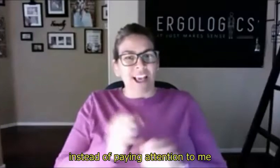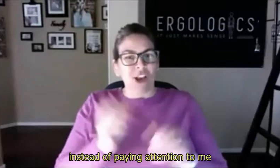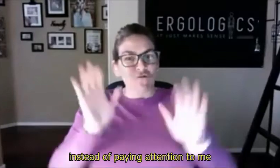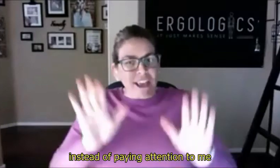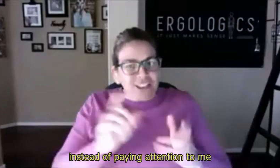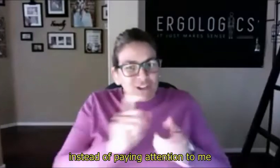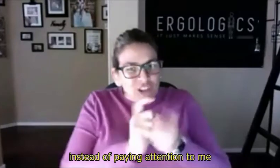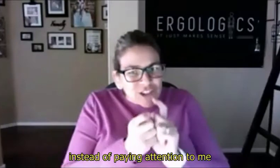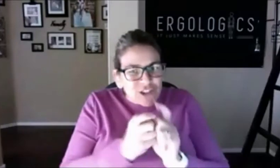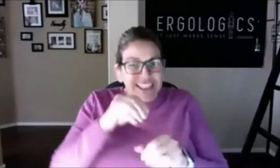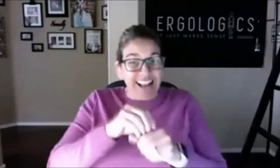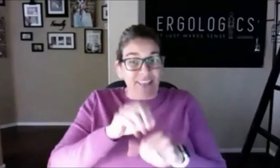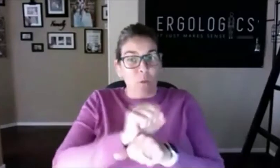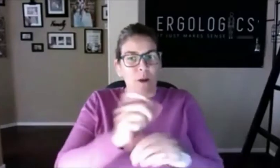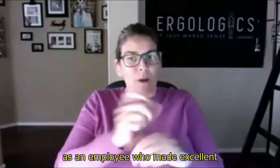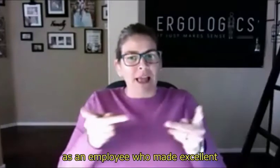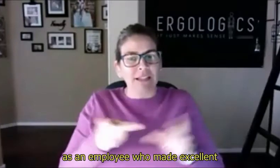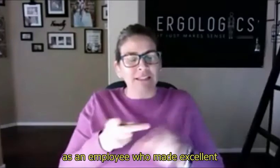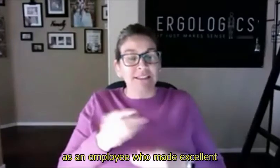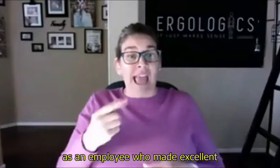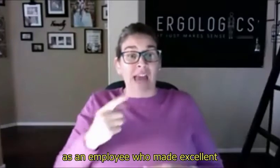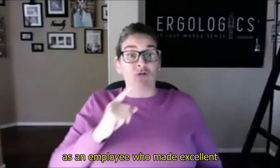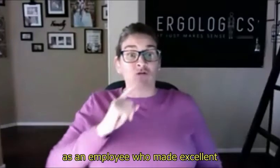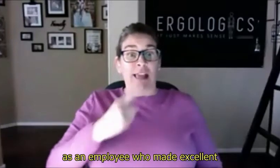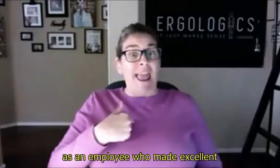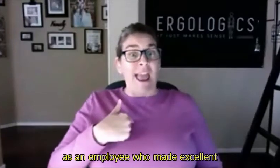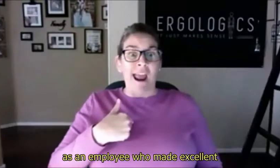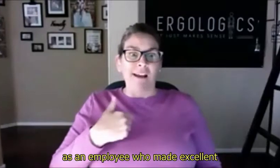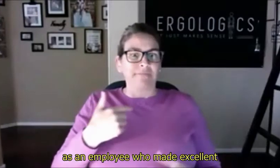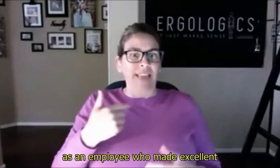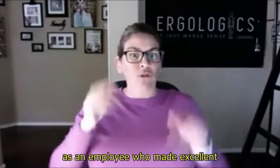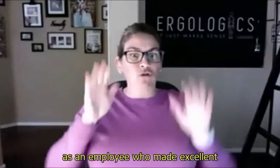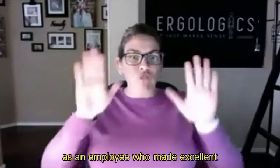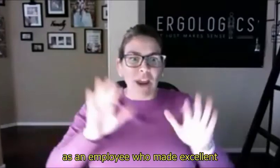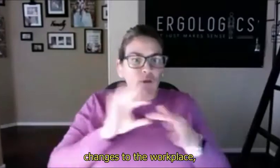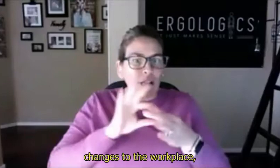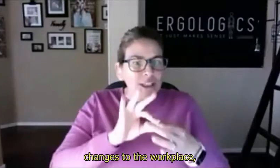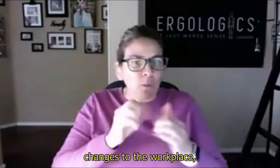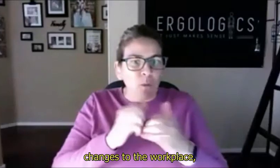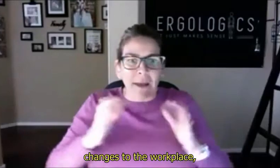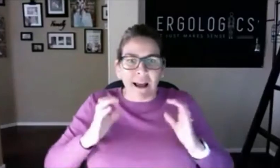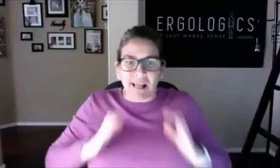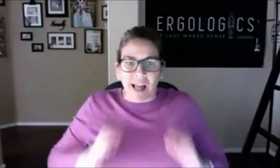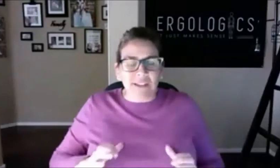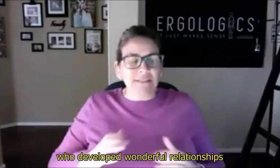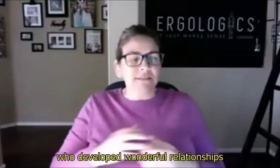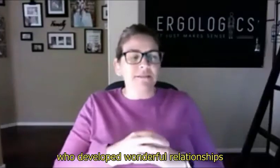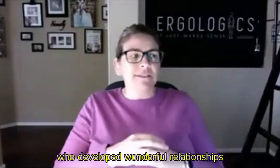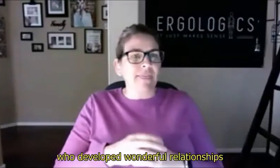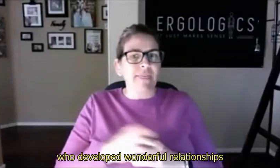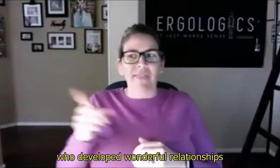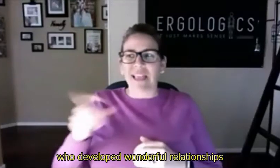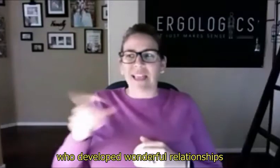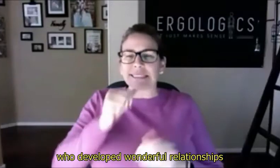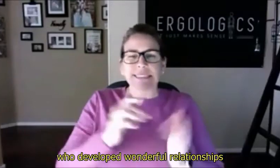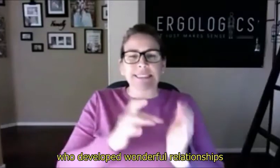attention to me as an employee who made excellent changes to the workplace,